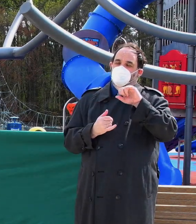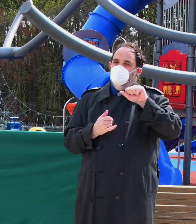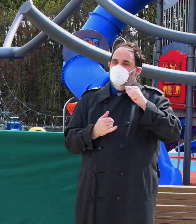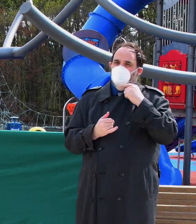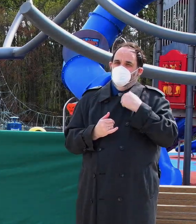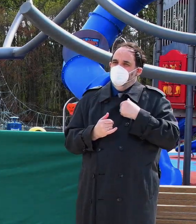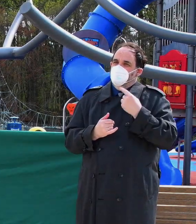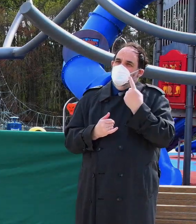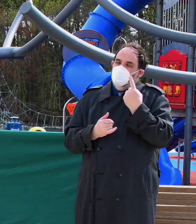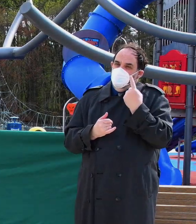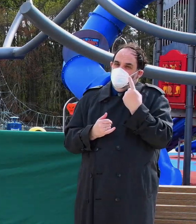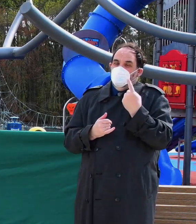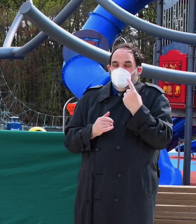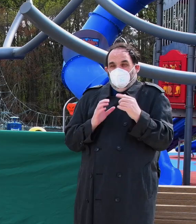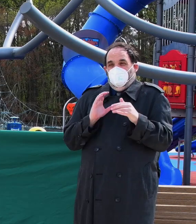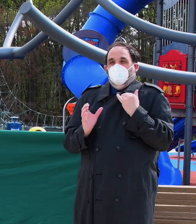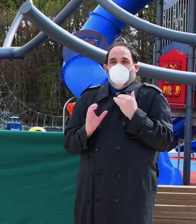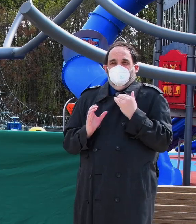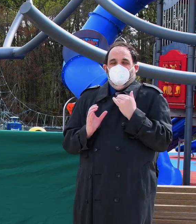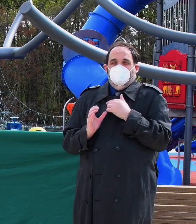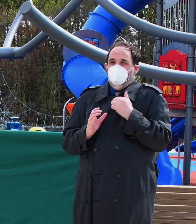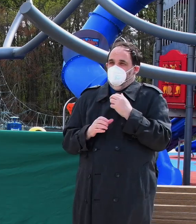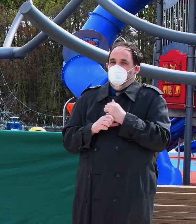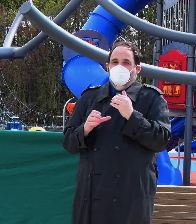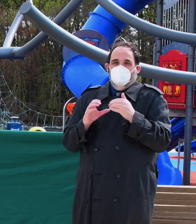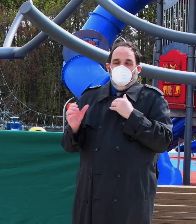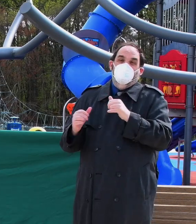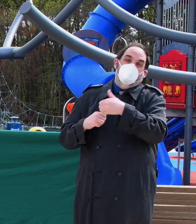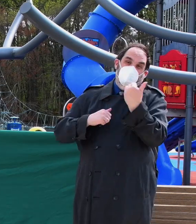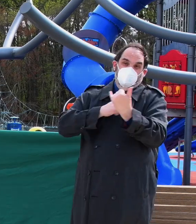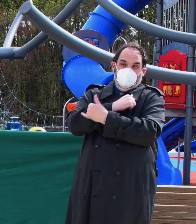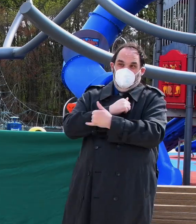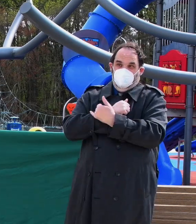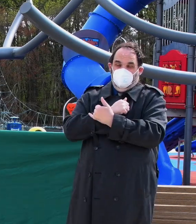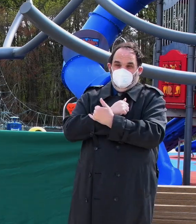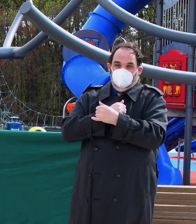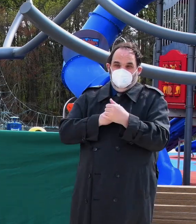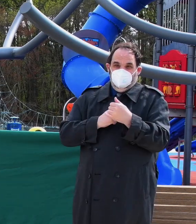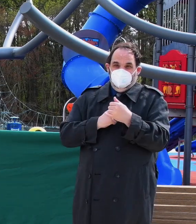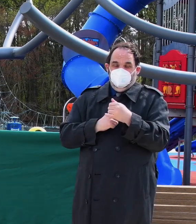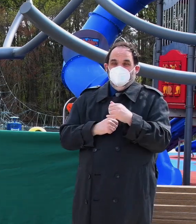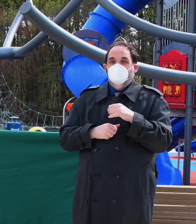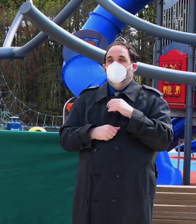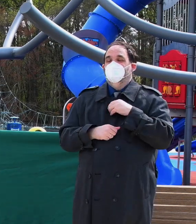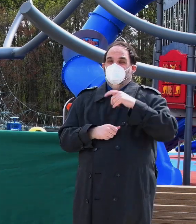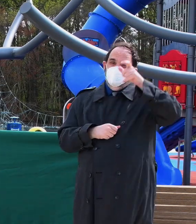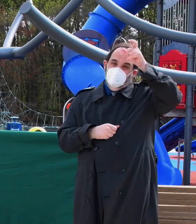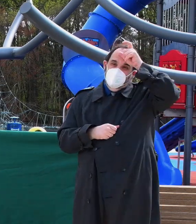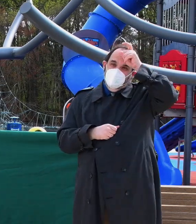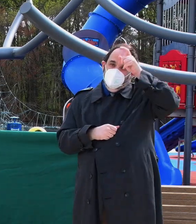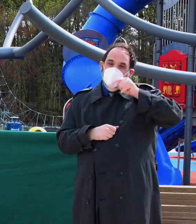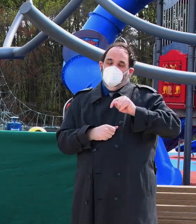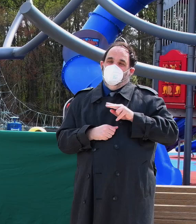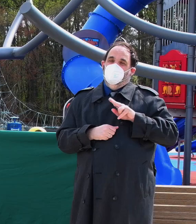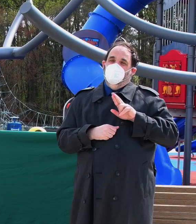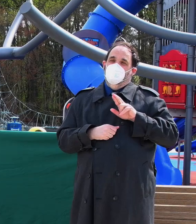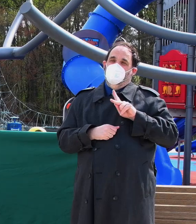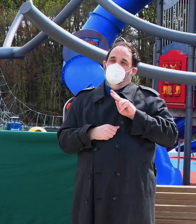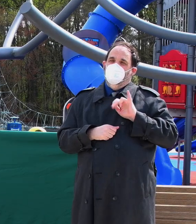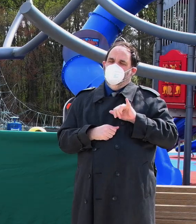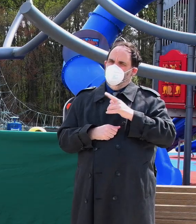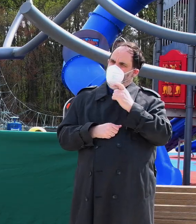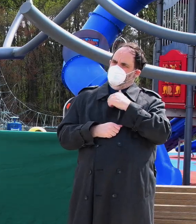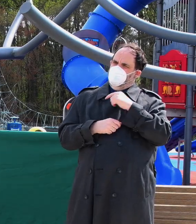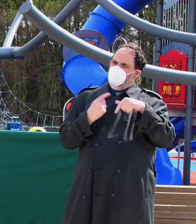call or an email rather, from overseas, from Turkey, inquiring about the boards, which is